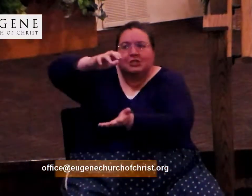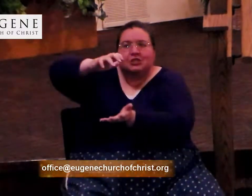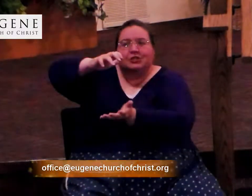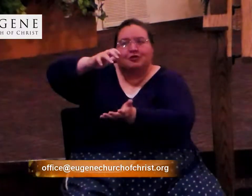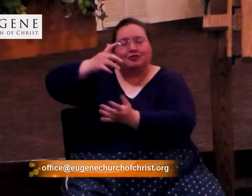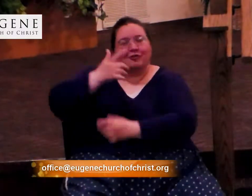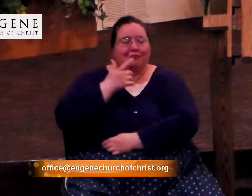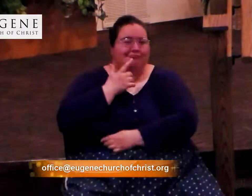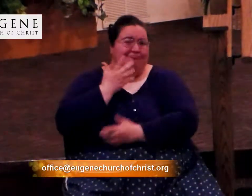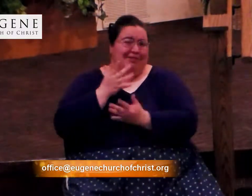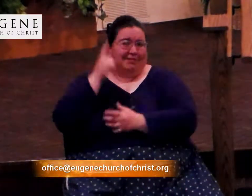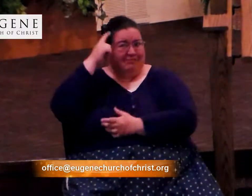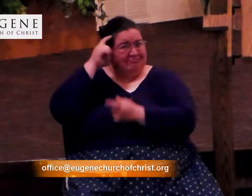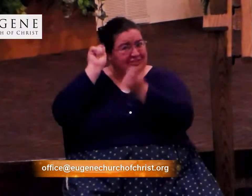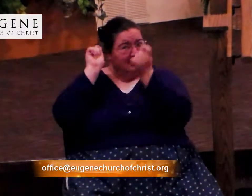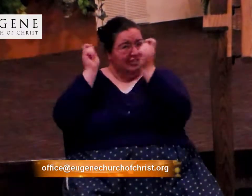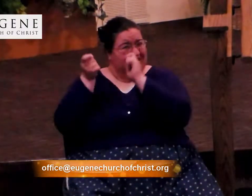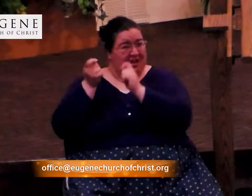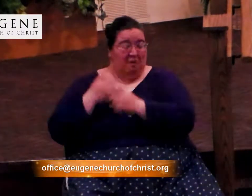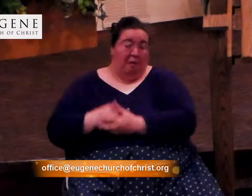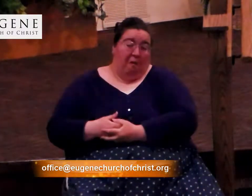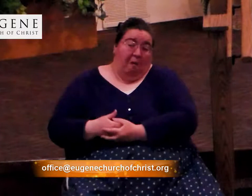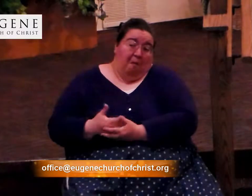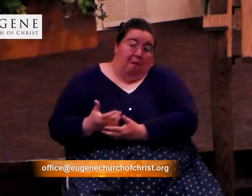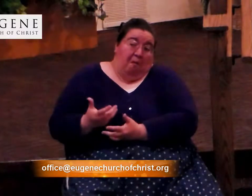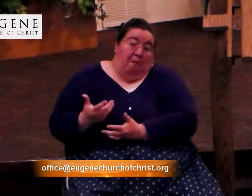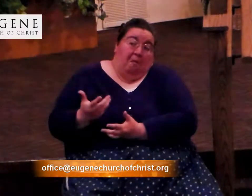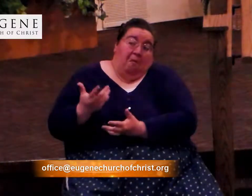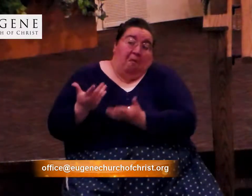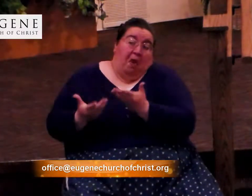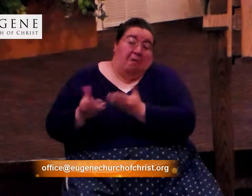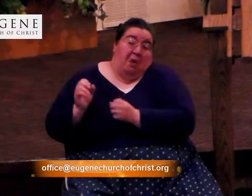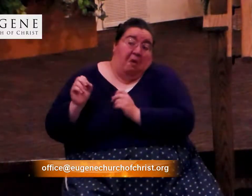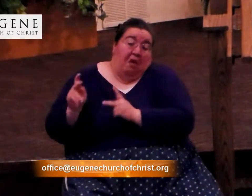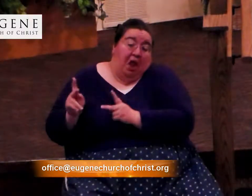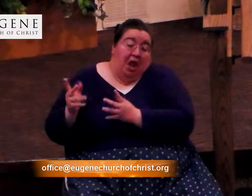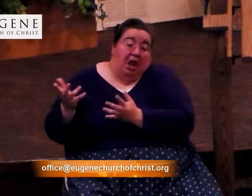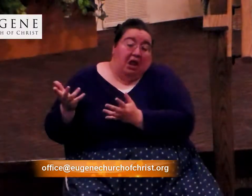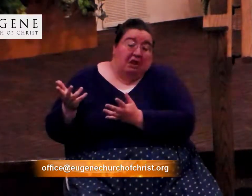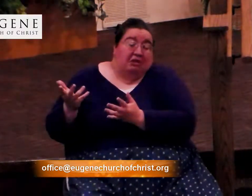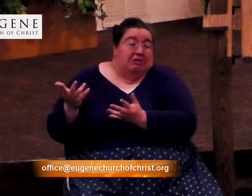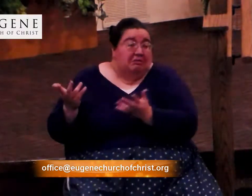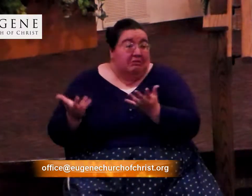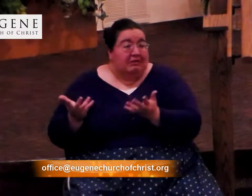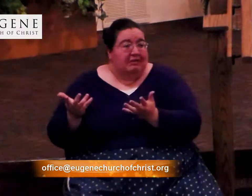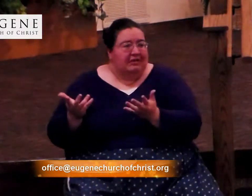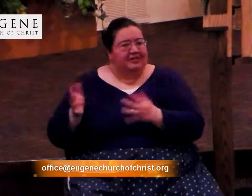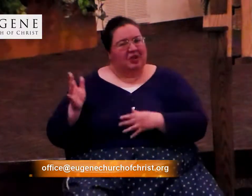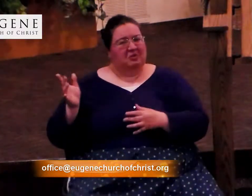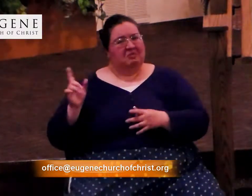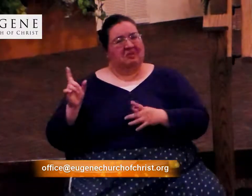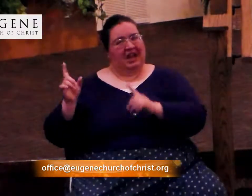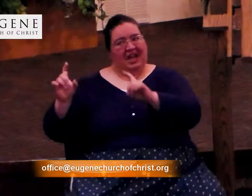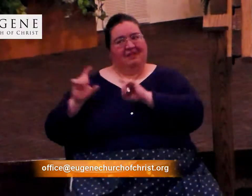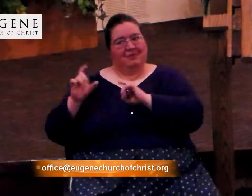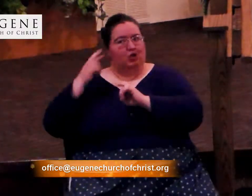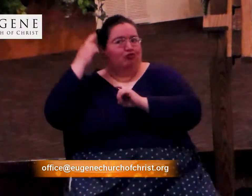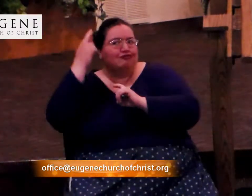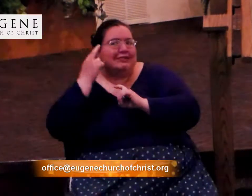bad. Maybe wherever this place is that God has in mind for me, now there's a why to it. It's not just that I'm to go there, but it is that